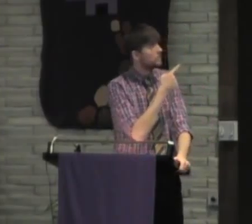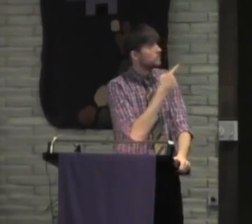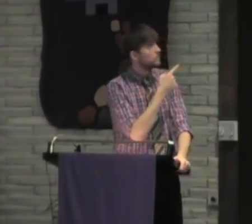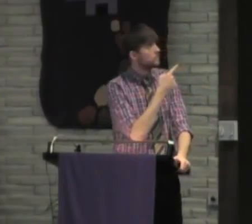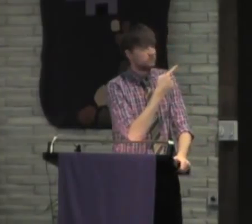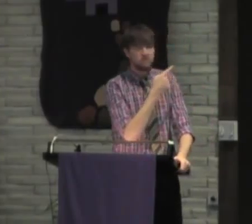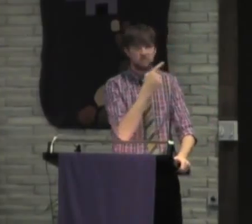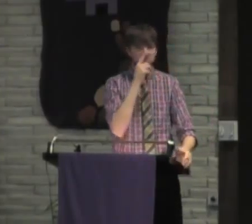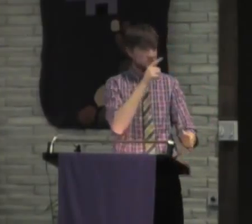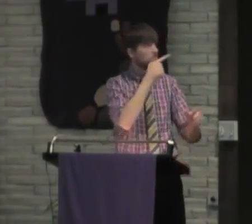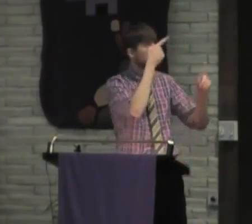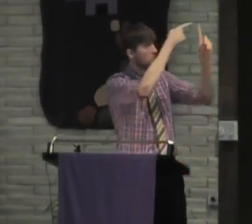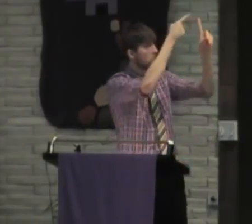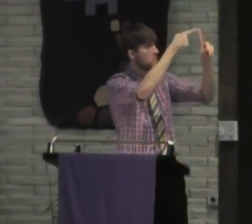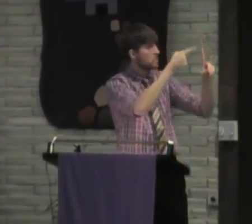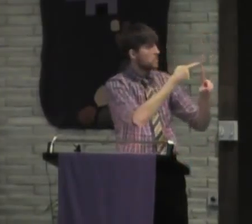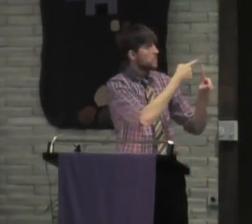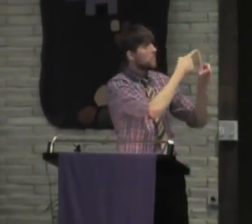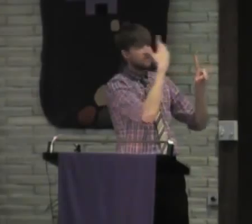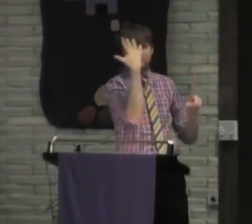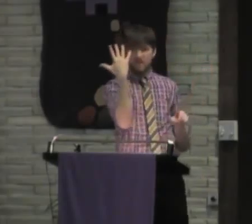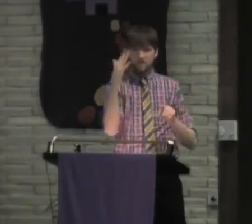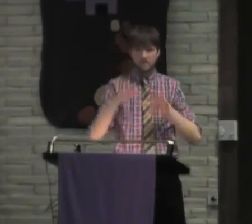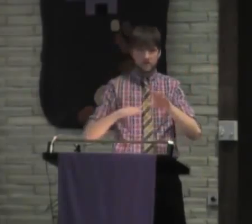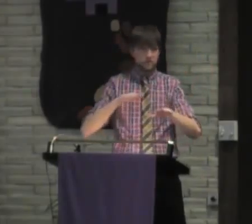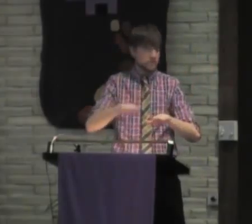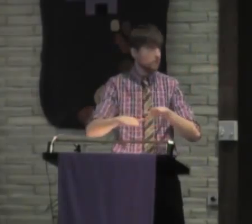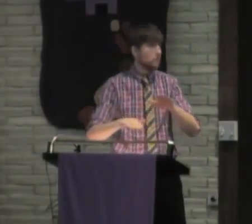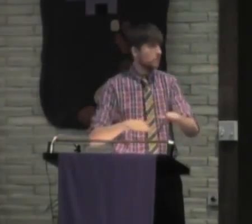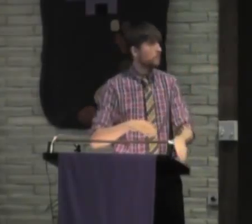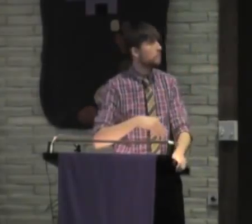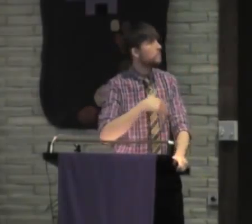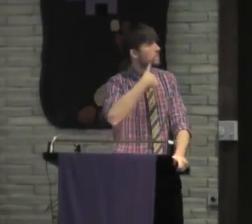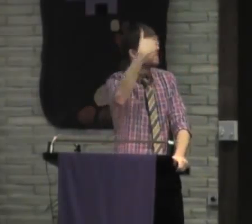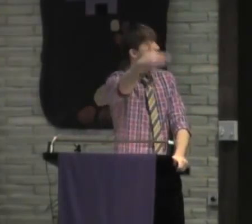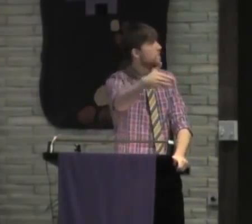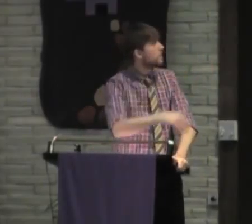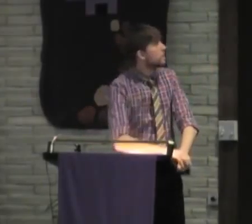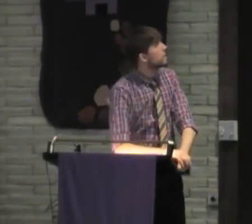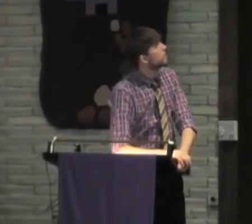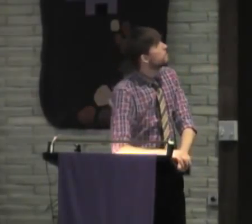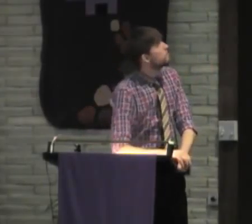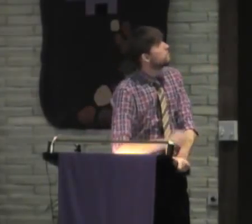of what we're going to discuss. We'll go through these points here, the steps.